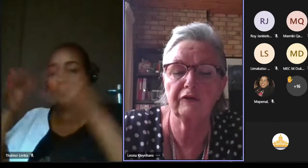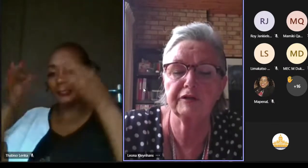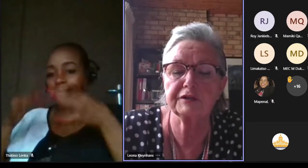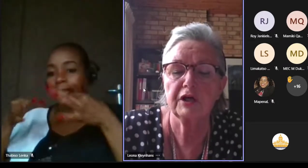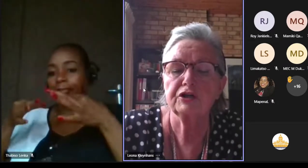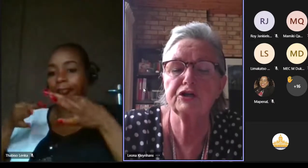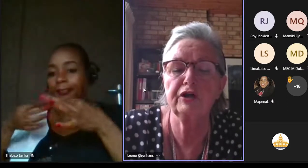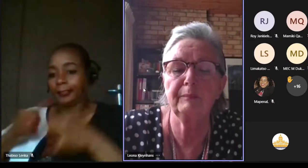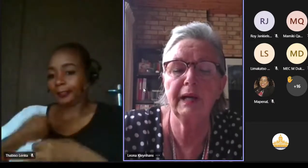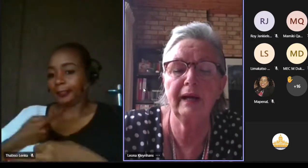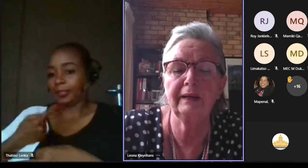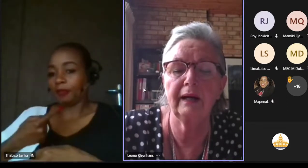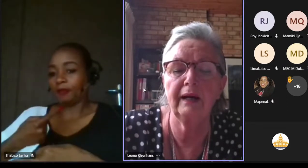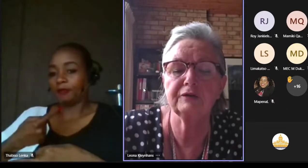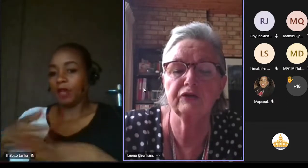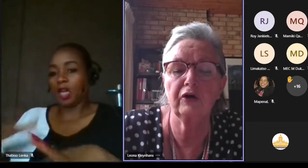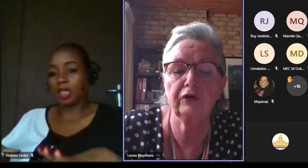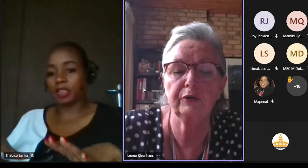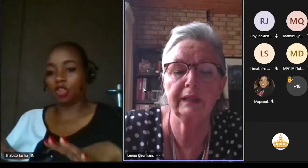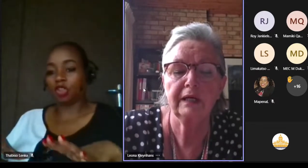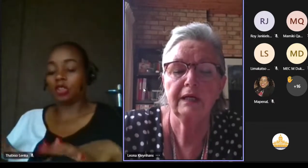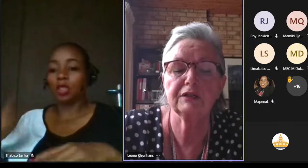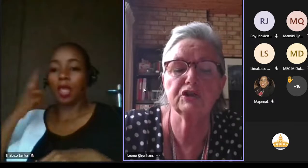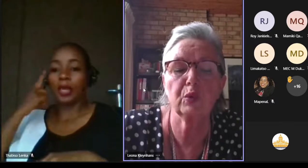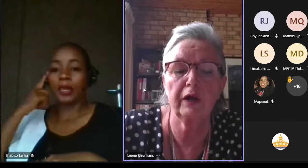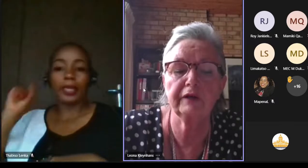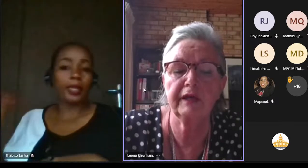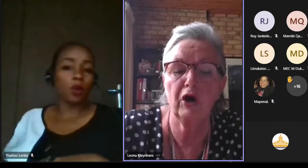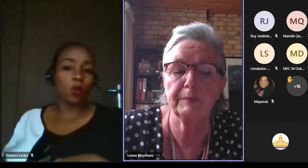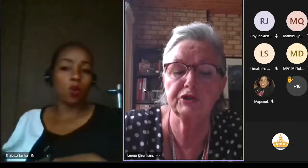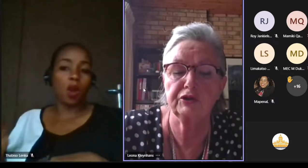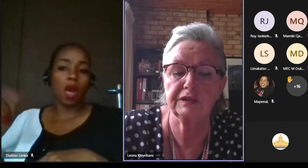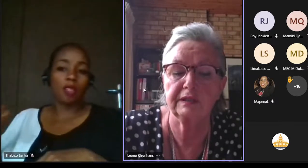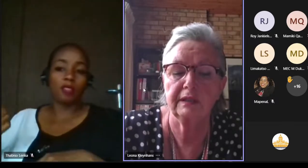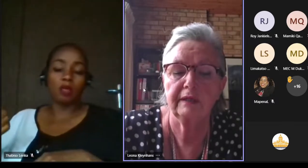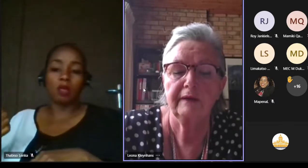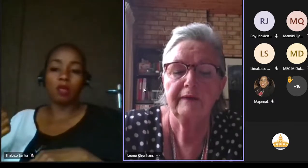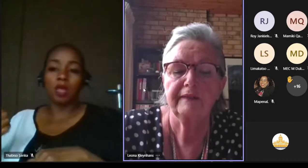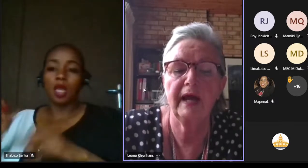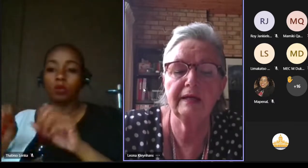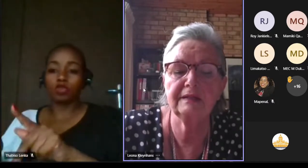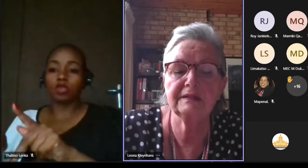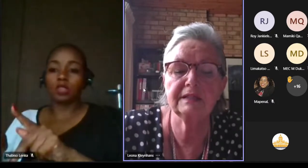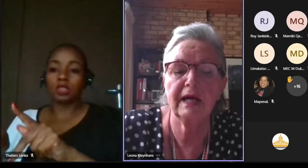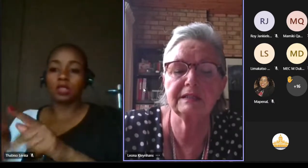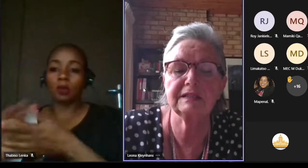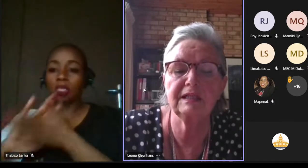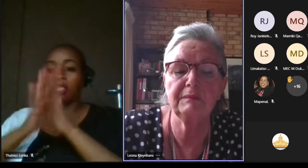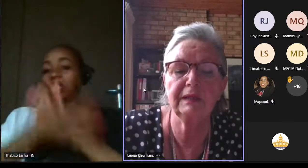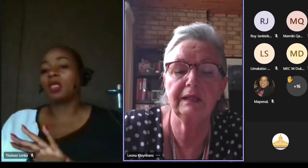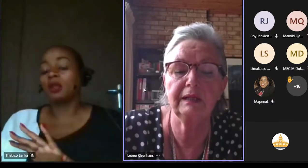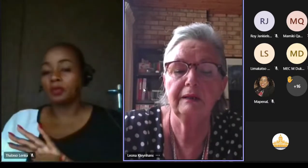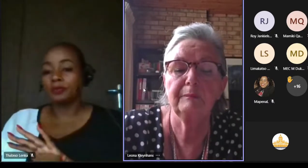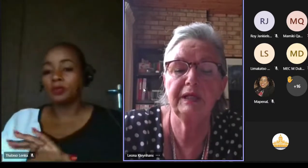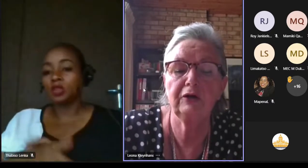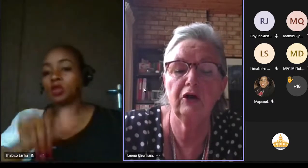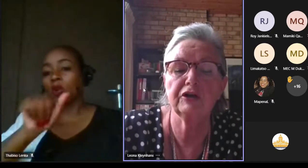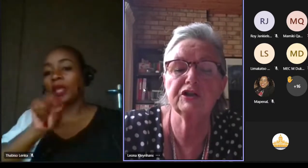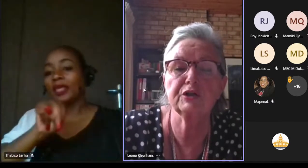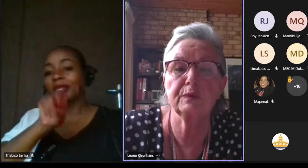municipal coffers, turn a blind eye to wrongdoing, and squander their opportunity. The ANC has